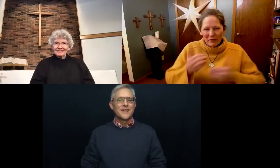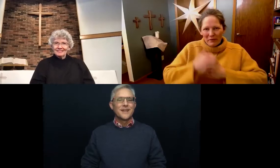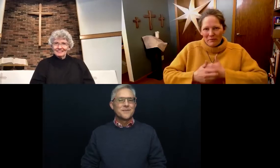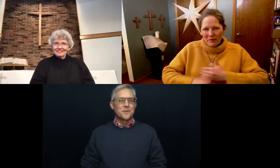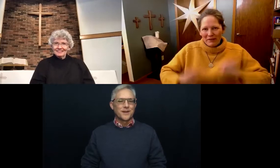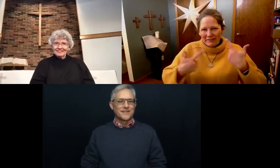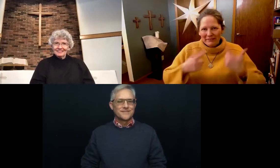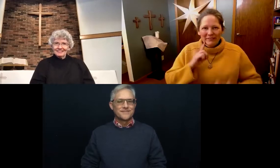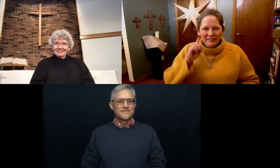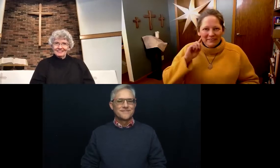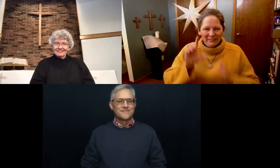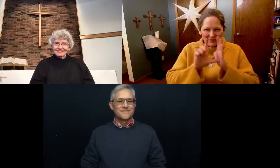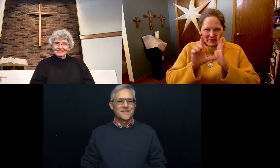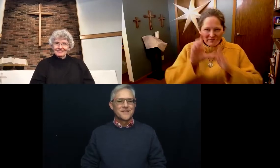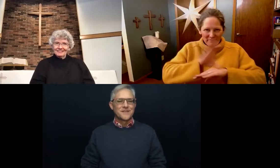Hello and good morning.